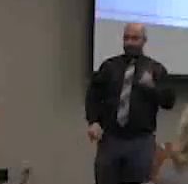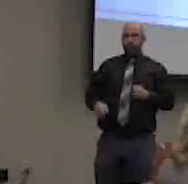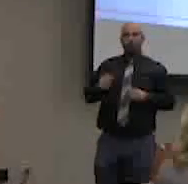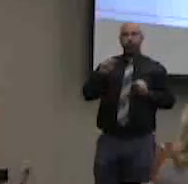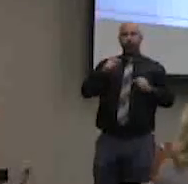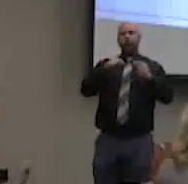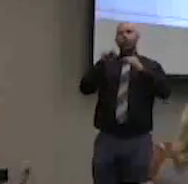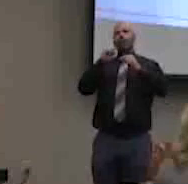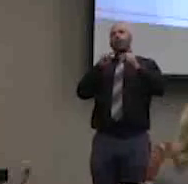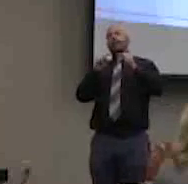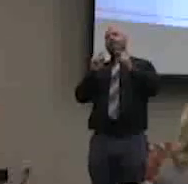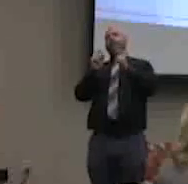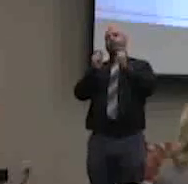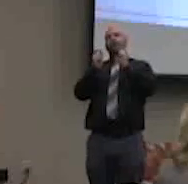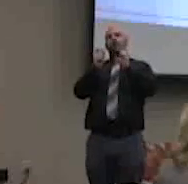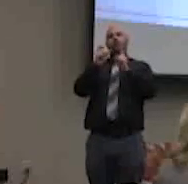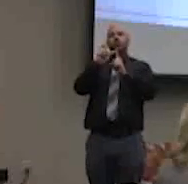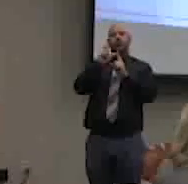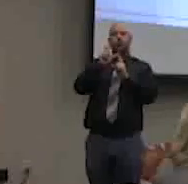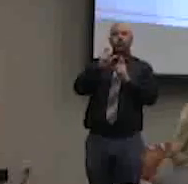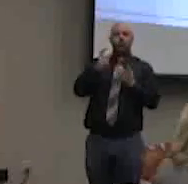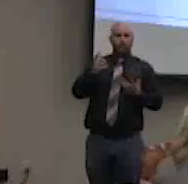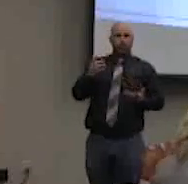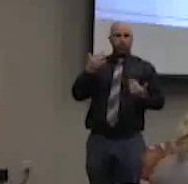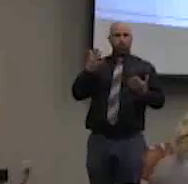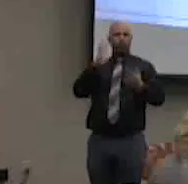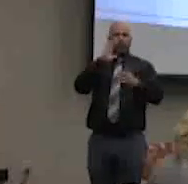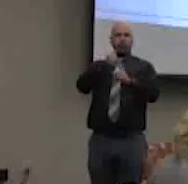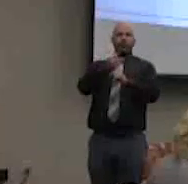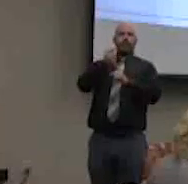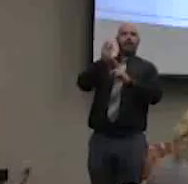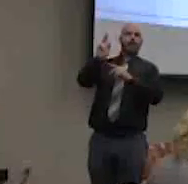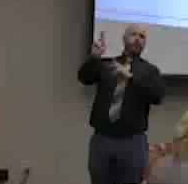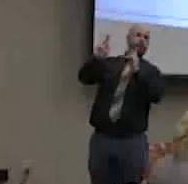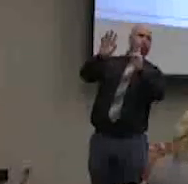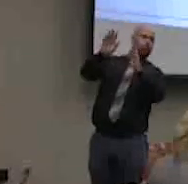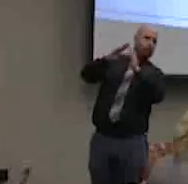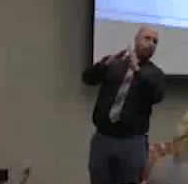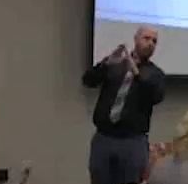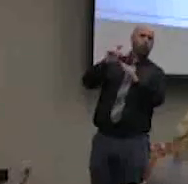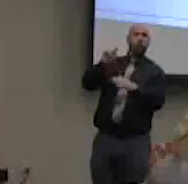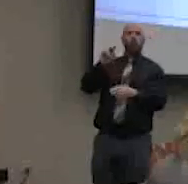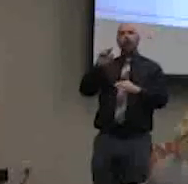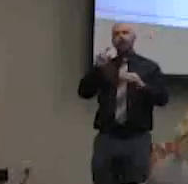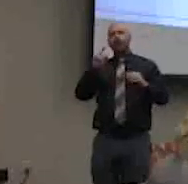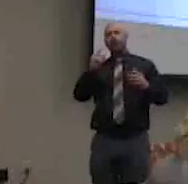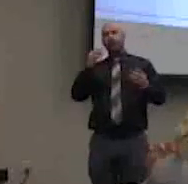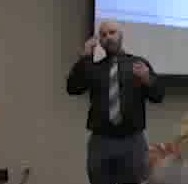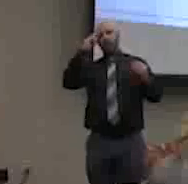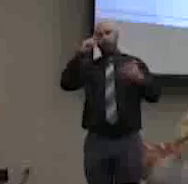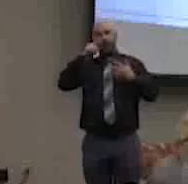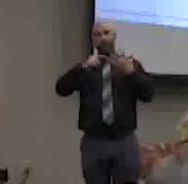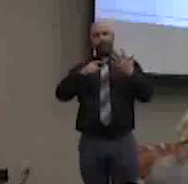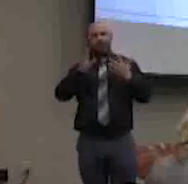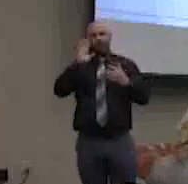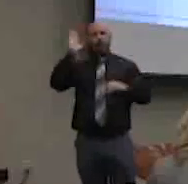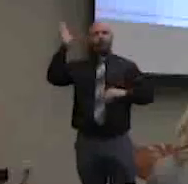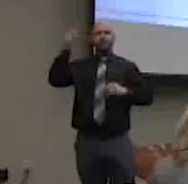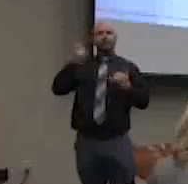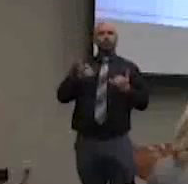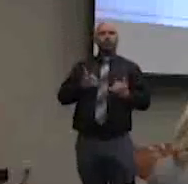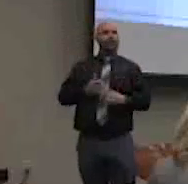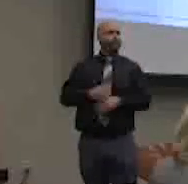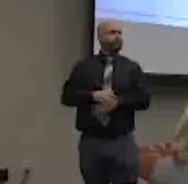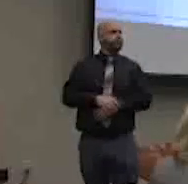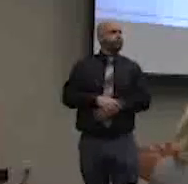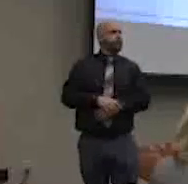mean something to the people that I'm talking to, or have we thought about this? So they're going to present that to us today. And we're just really fortunate